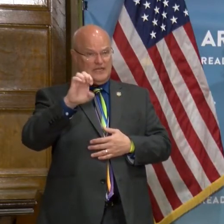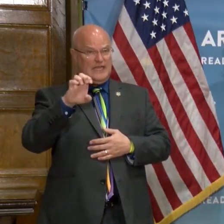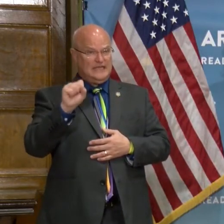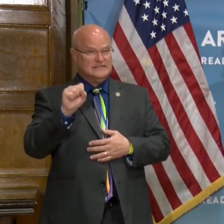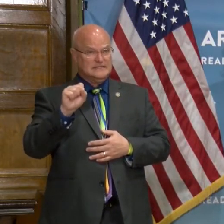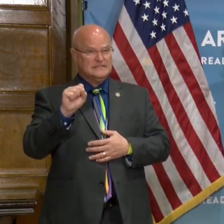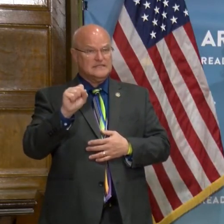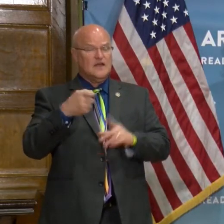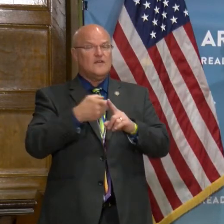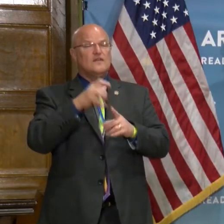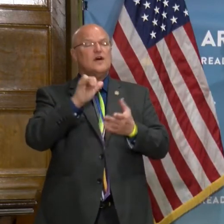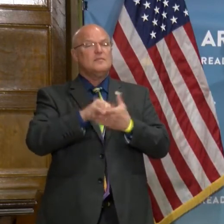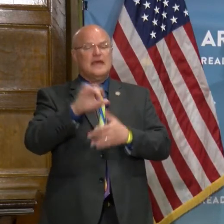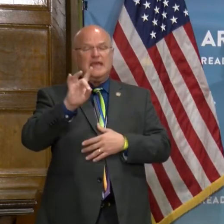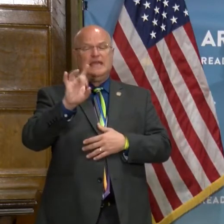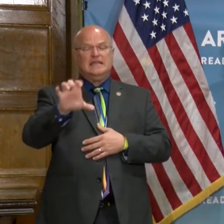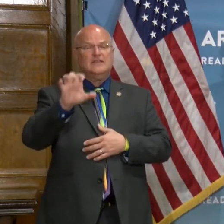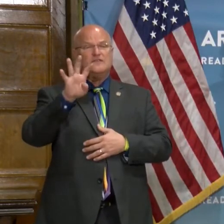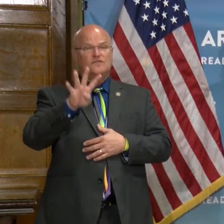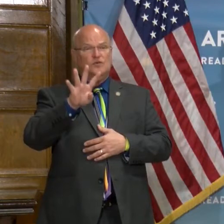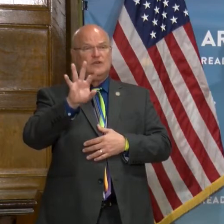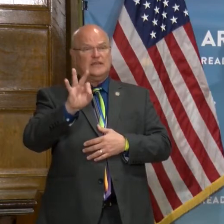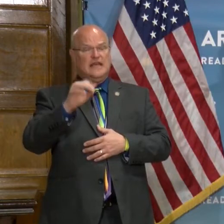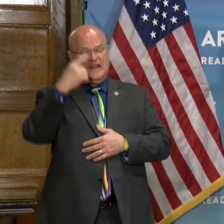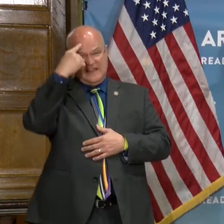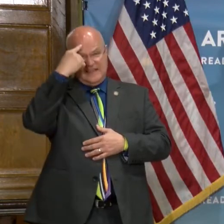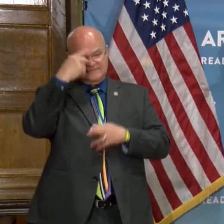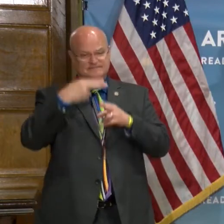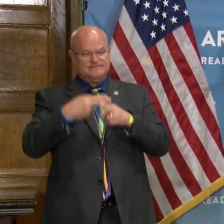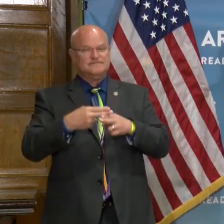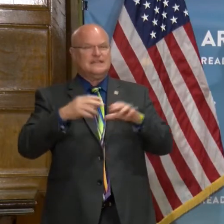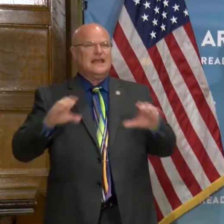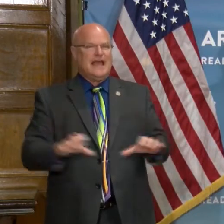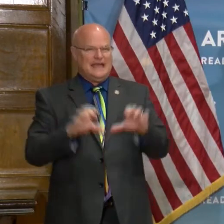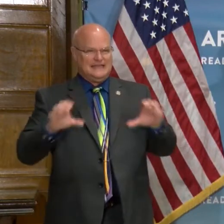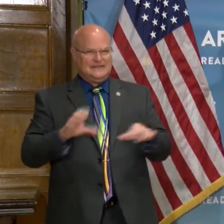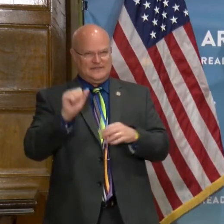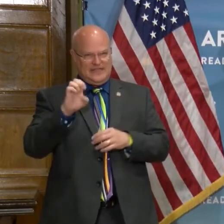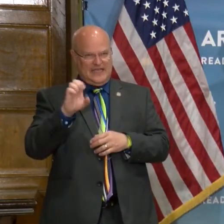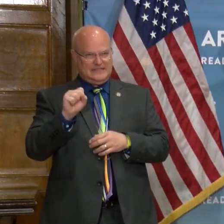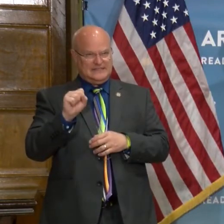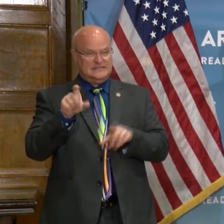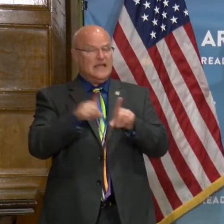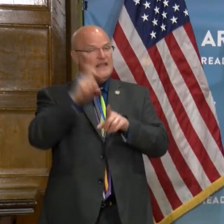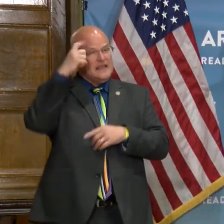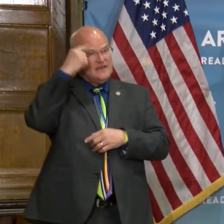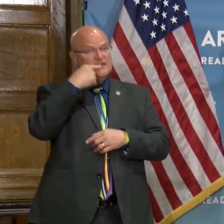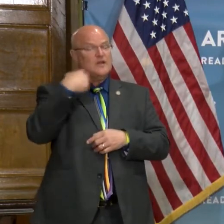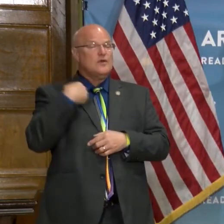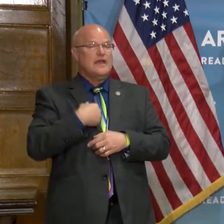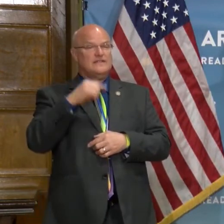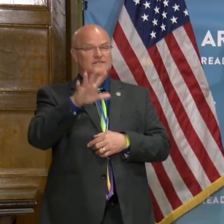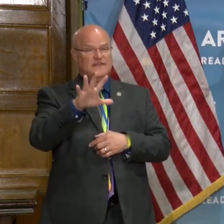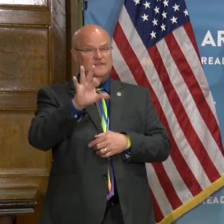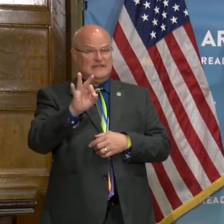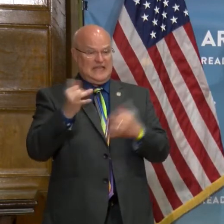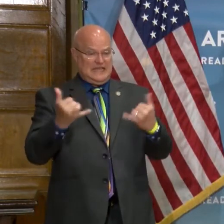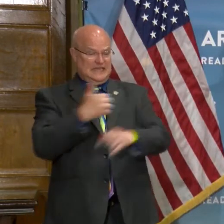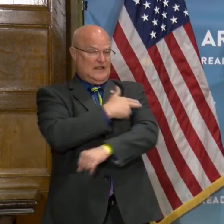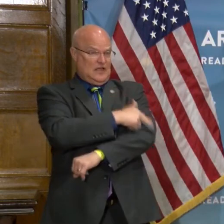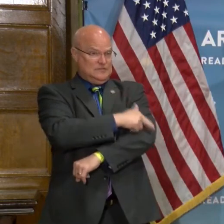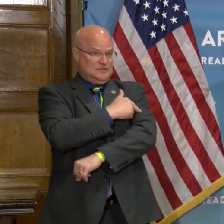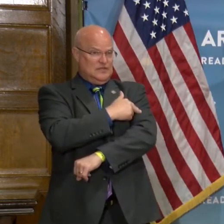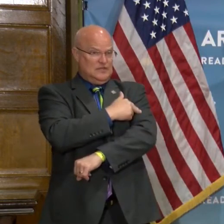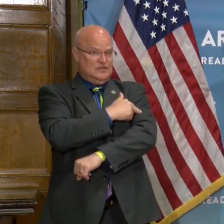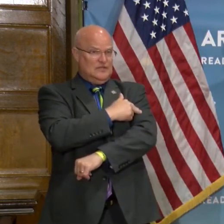cases. Of those, 849 are considered active cases. As the Governor mentioned, we have 59 currently